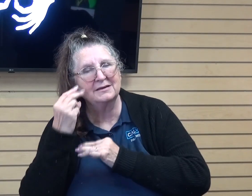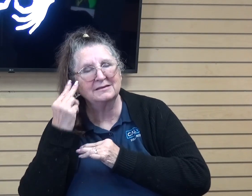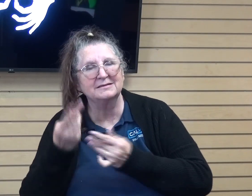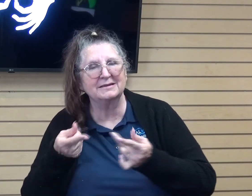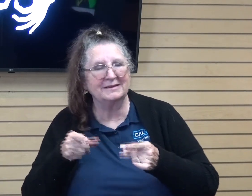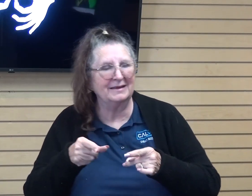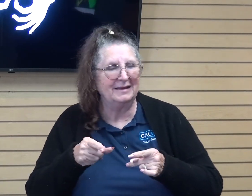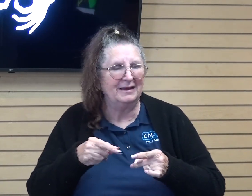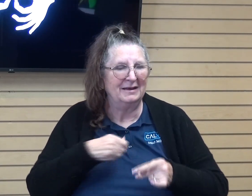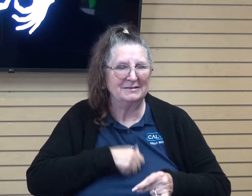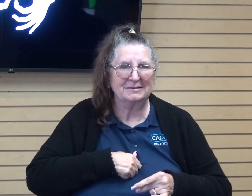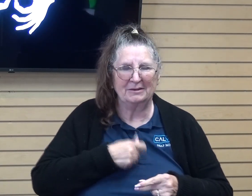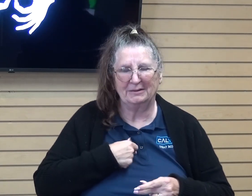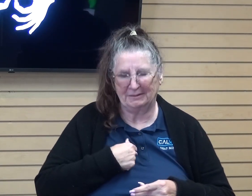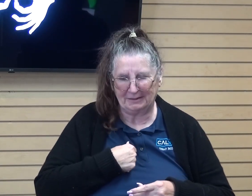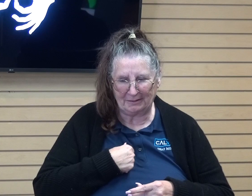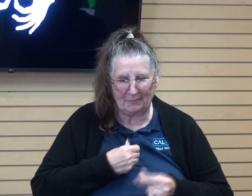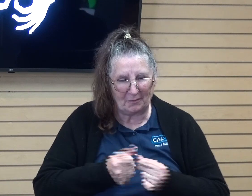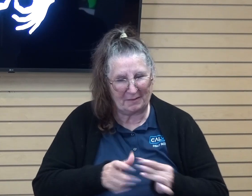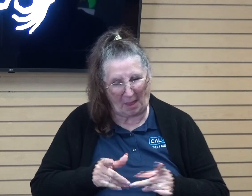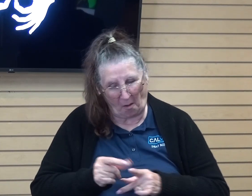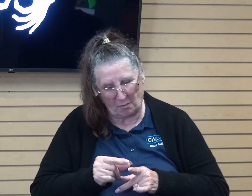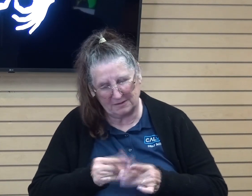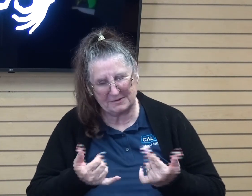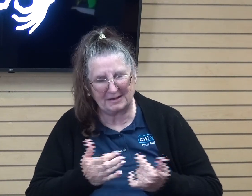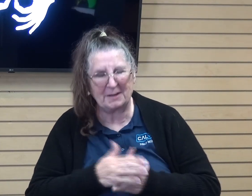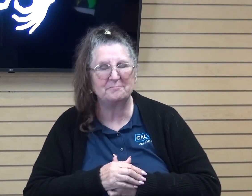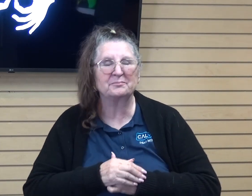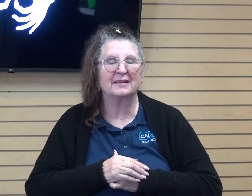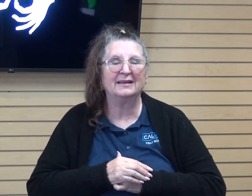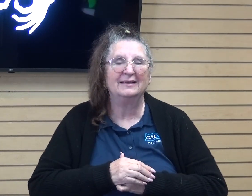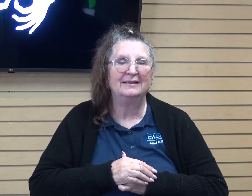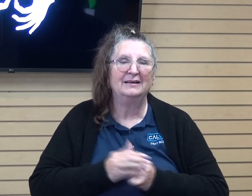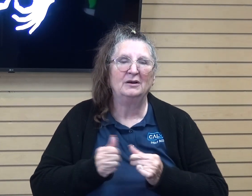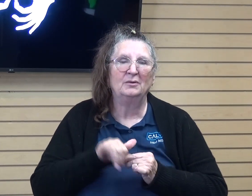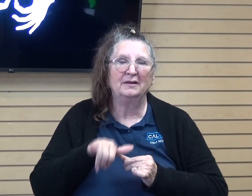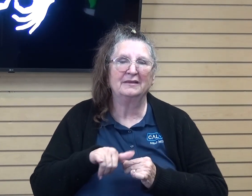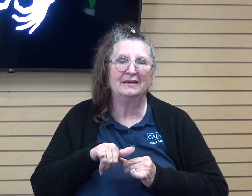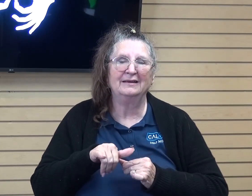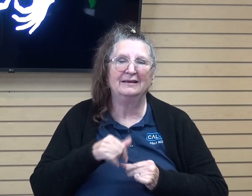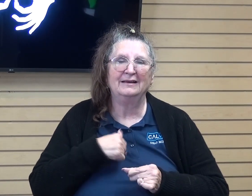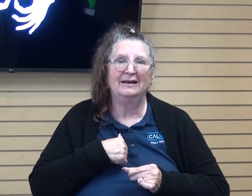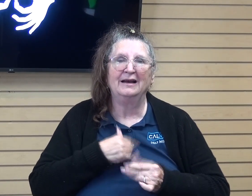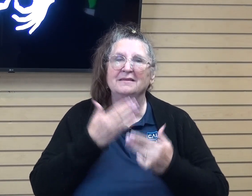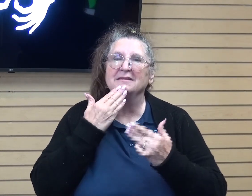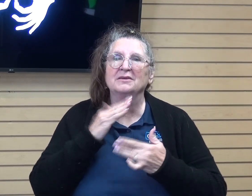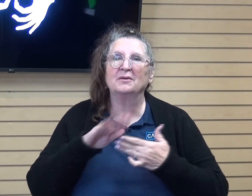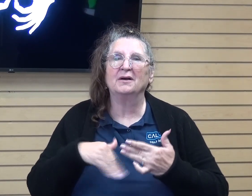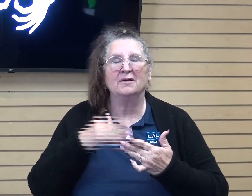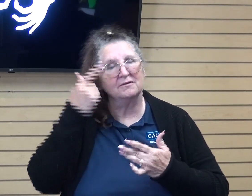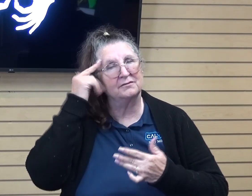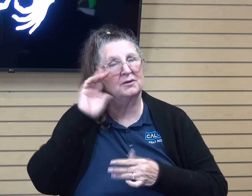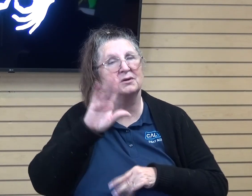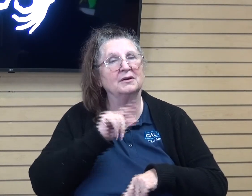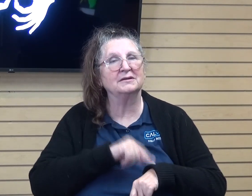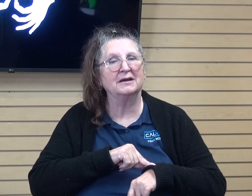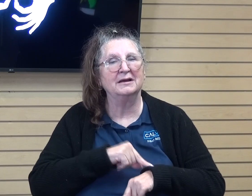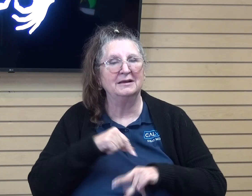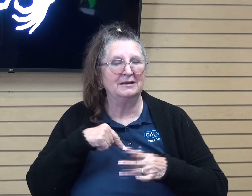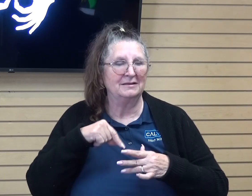kind of like, oh, it's really good. But anyways, with that, I thank you all for your time. This one's a little bit different than the other